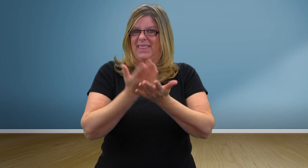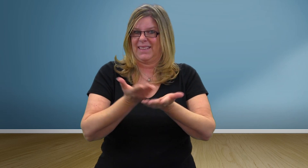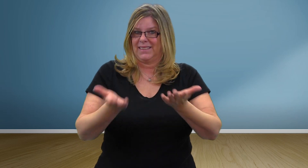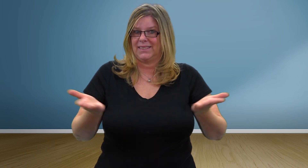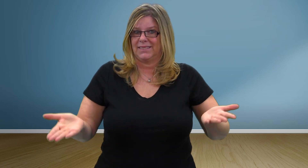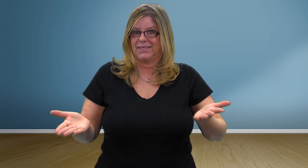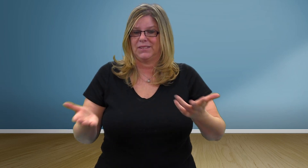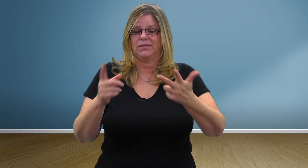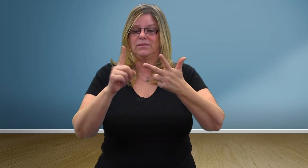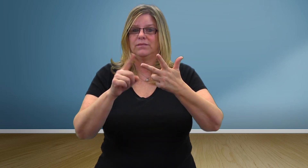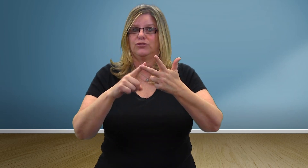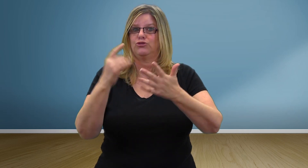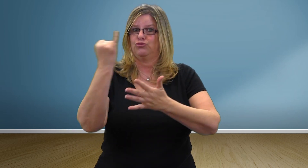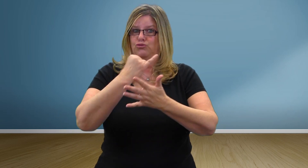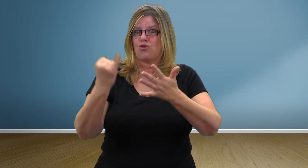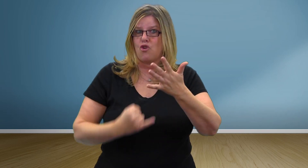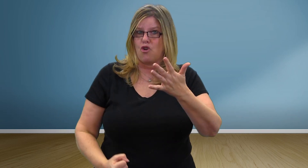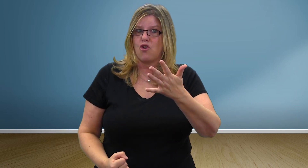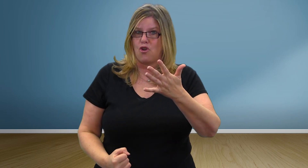objects, and drawing.